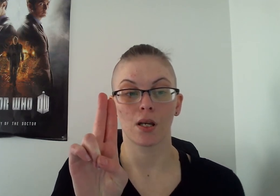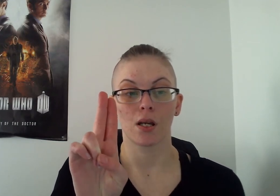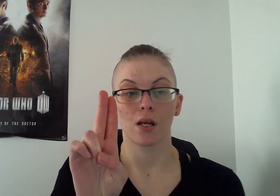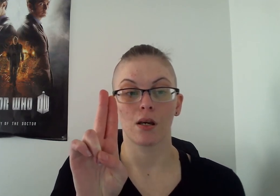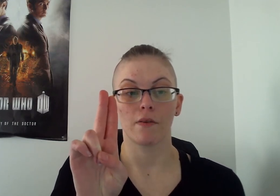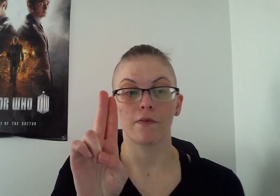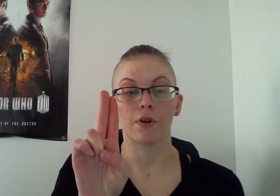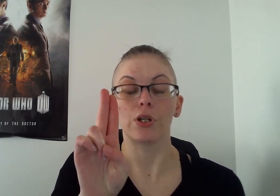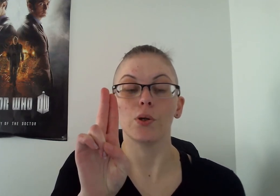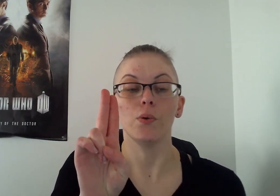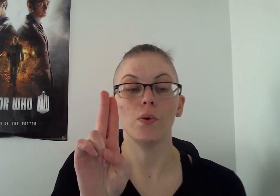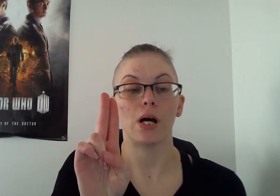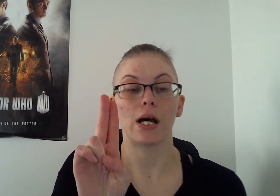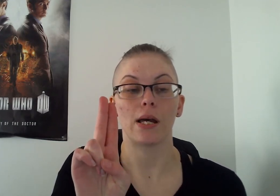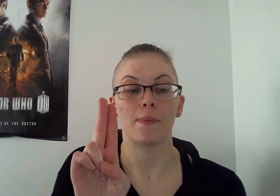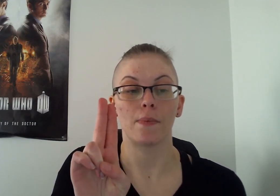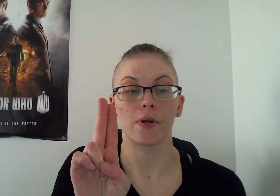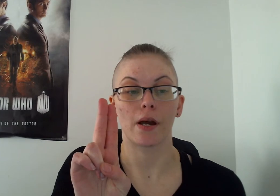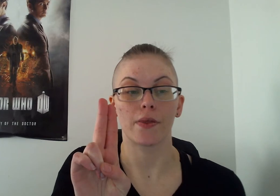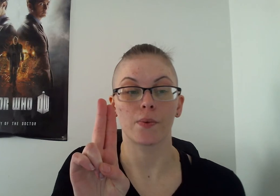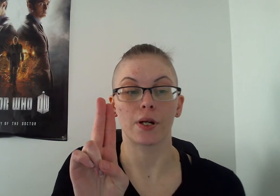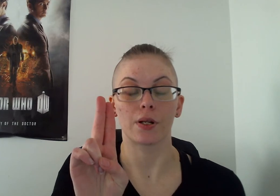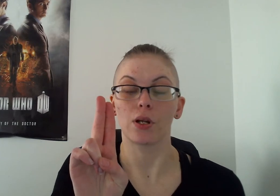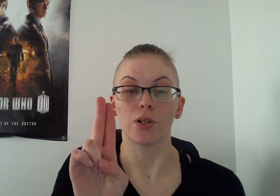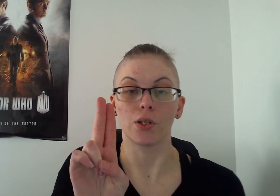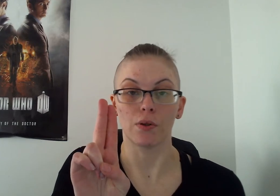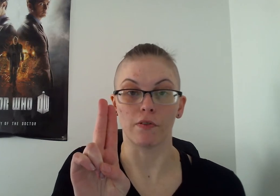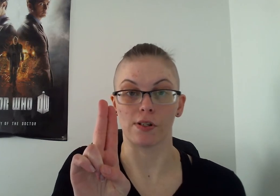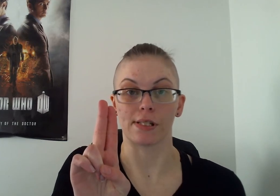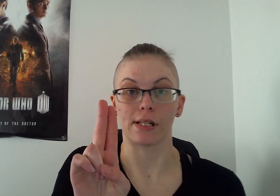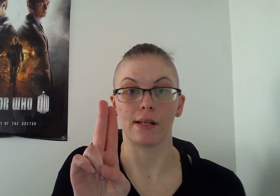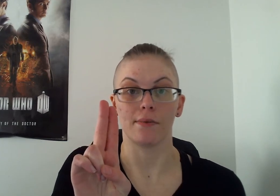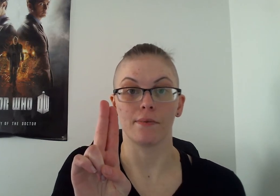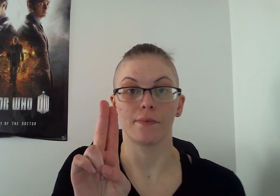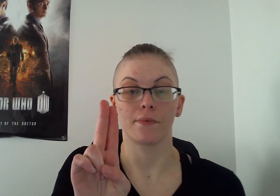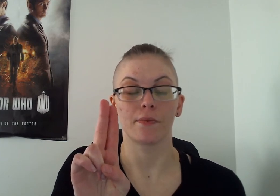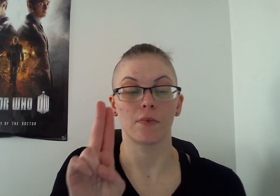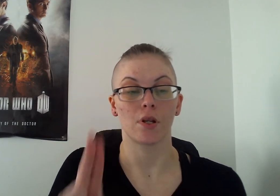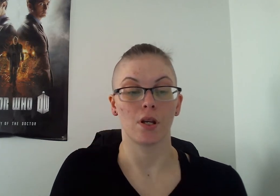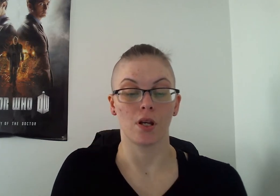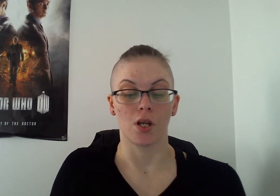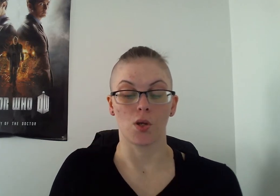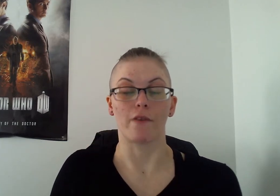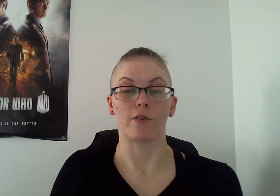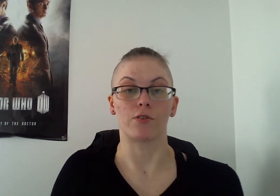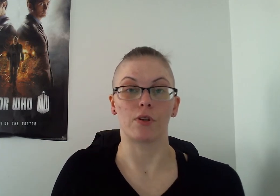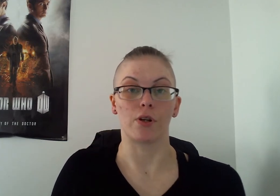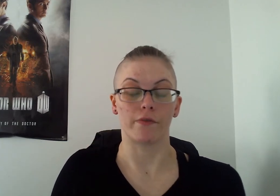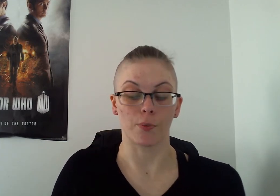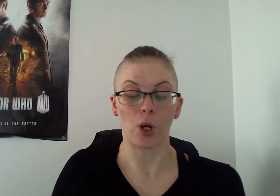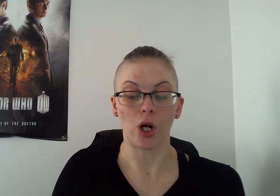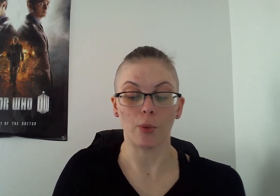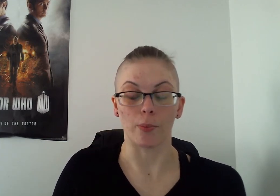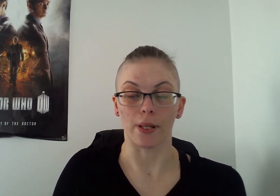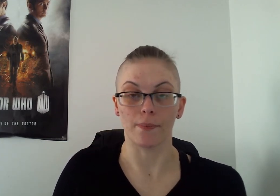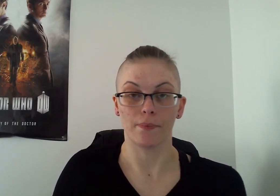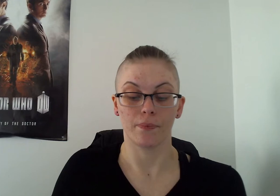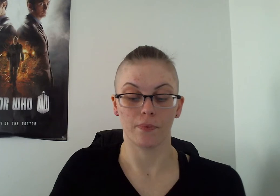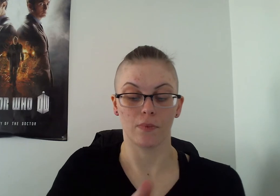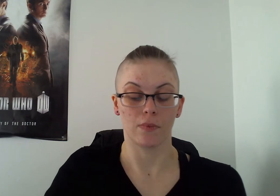For U, I got the word university. You have your palm open.